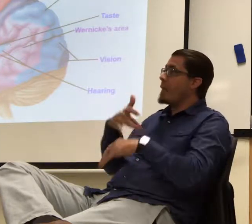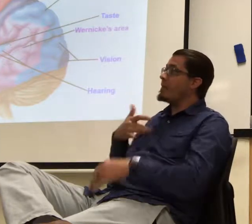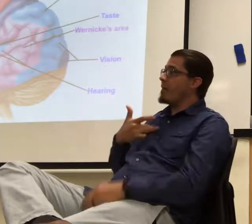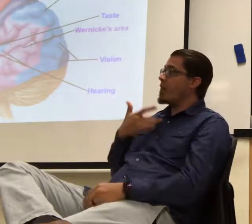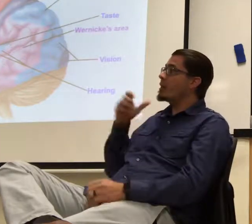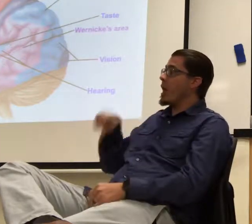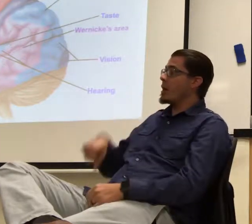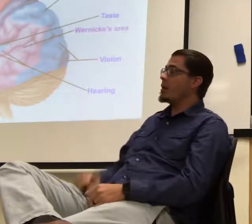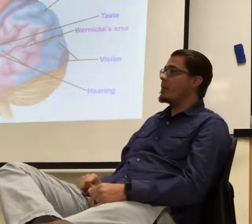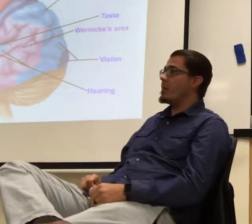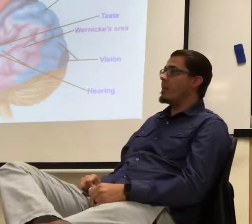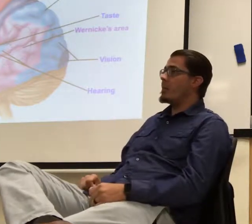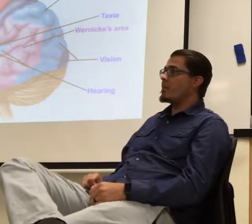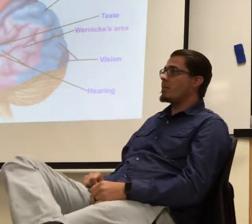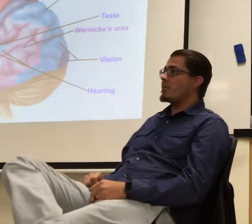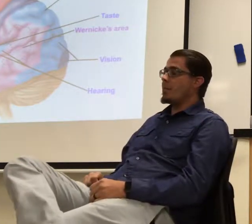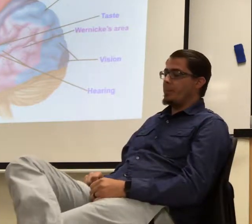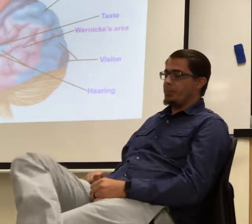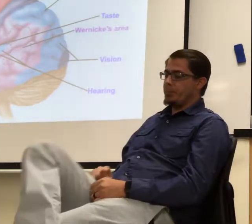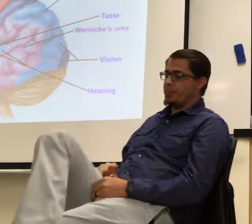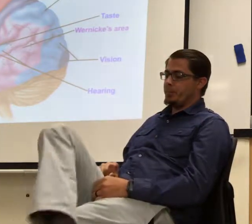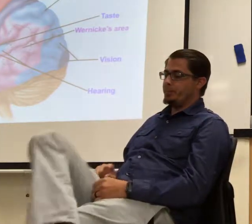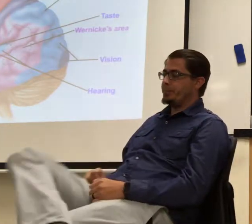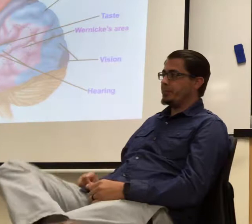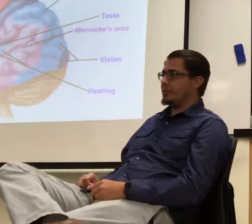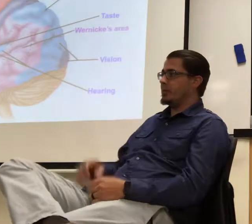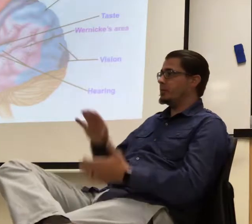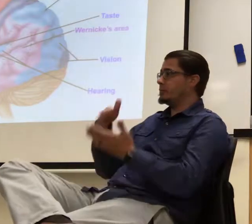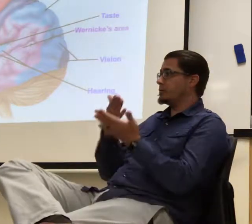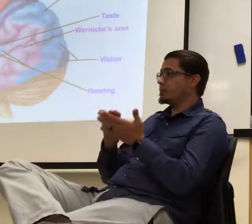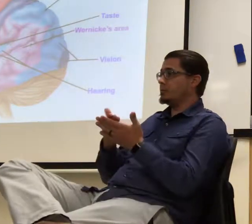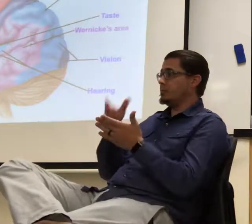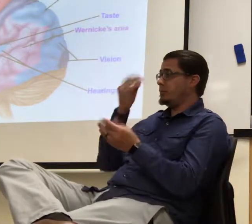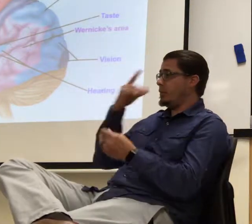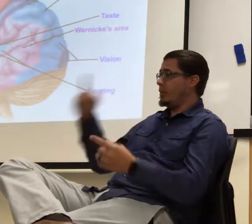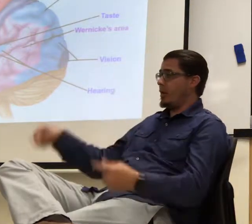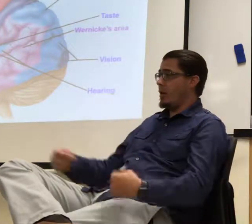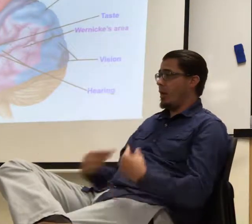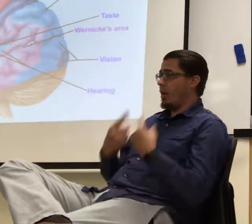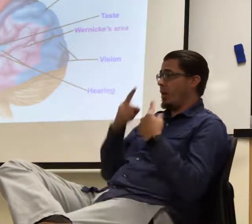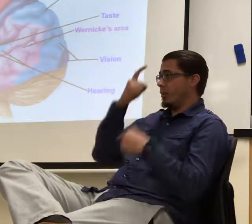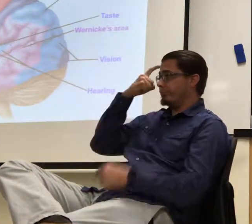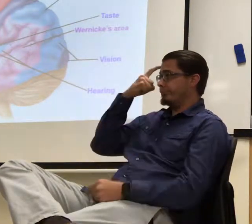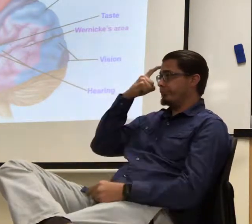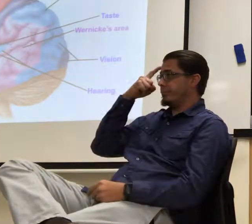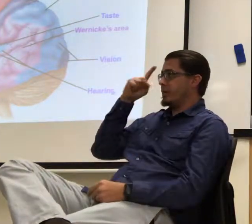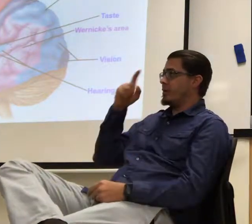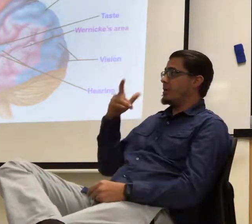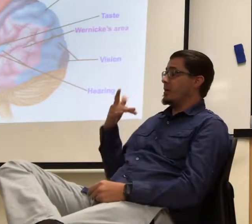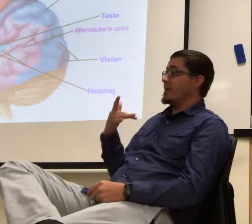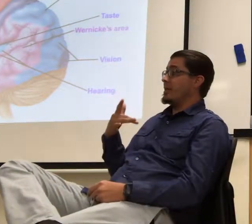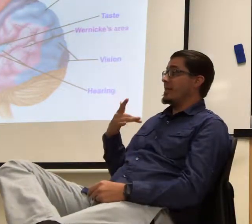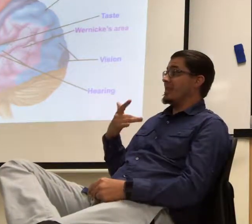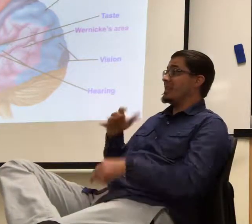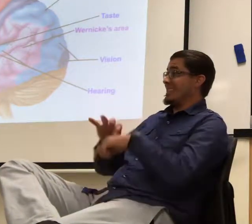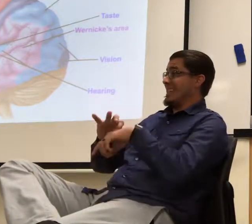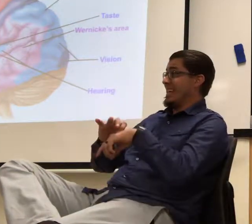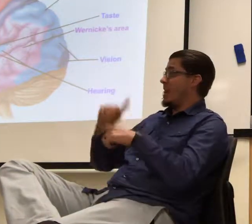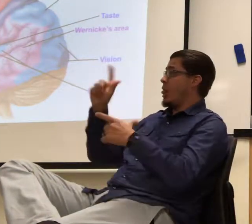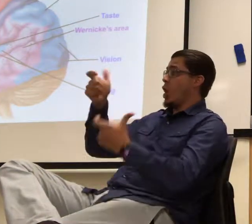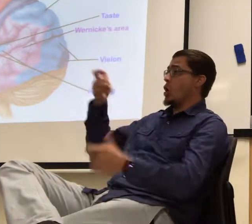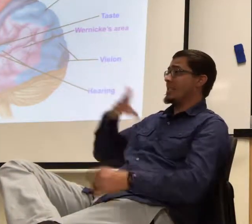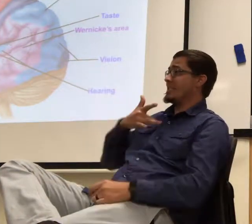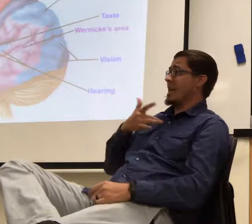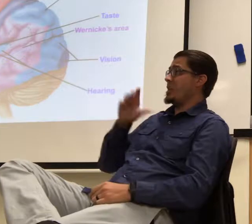felt, okay? And all the information gets sent to here. The skin is the largest sense organ of the body, the sense of